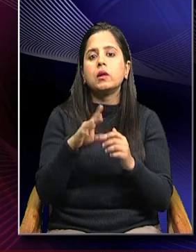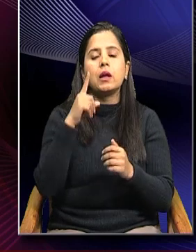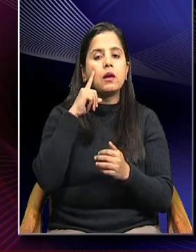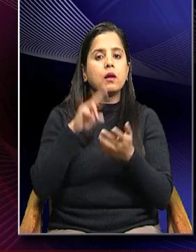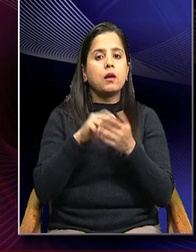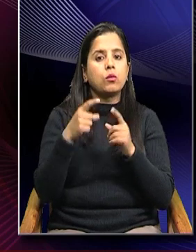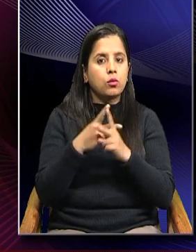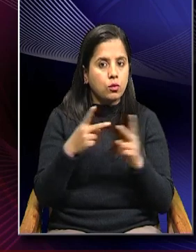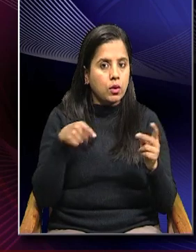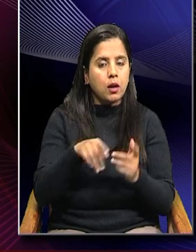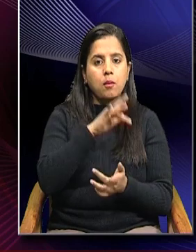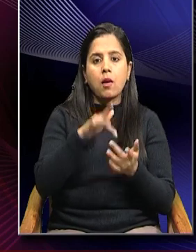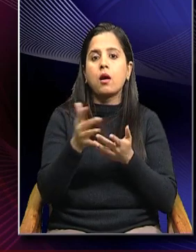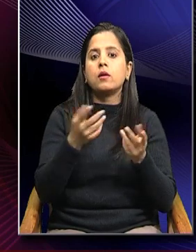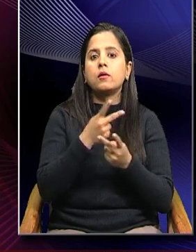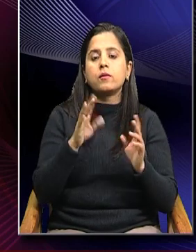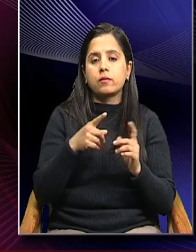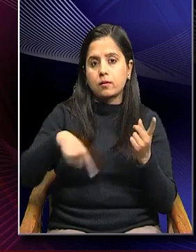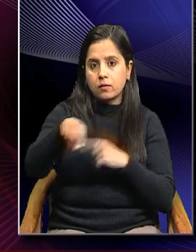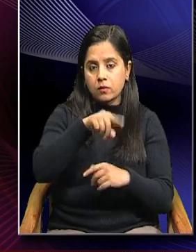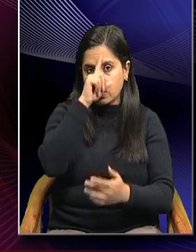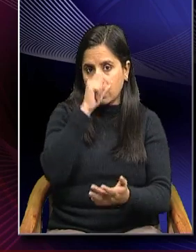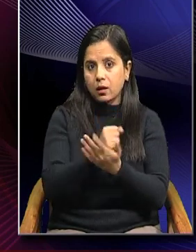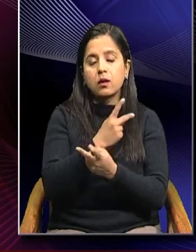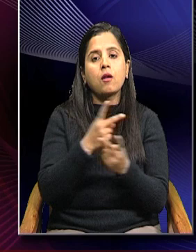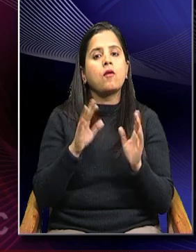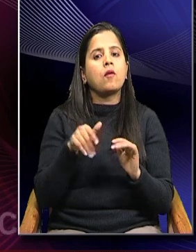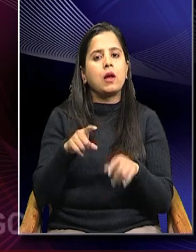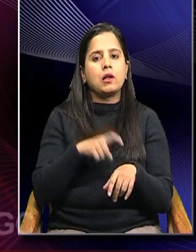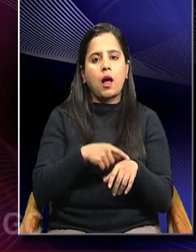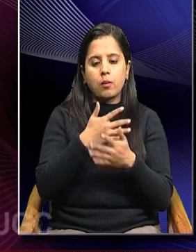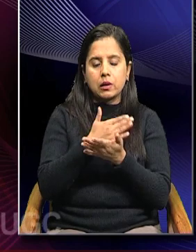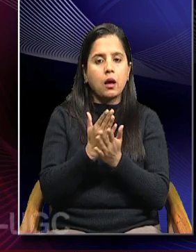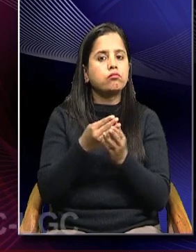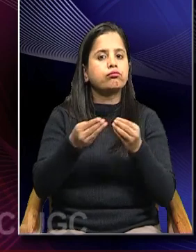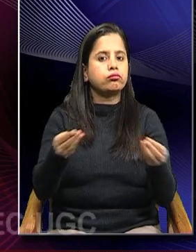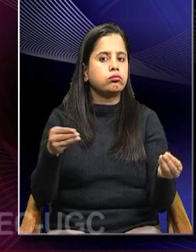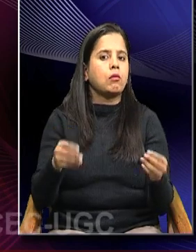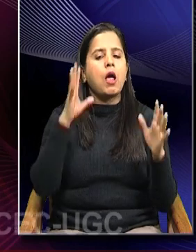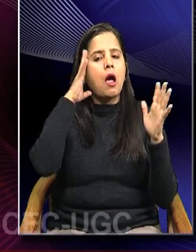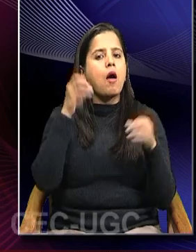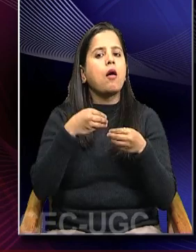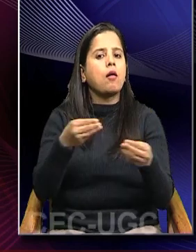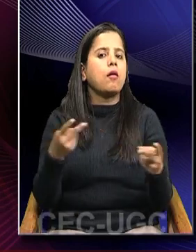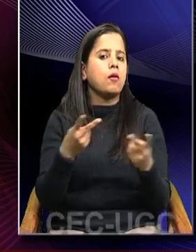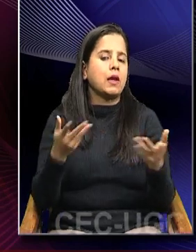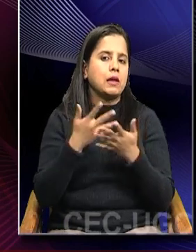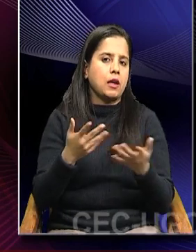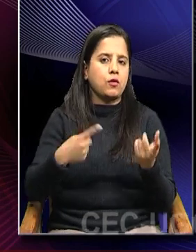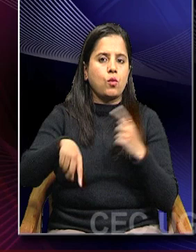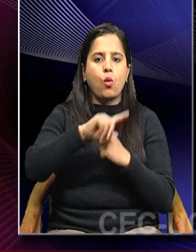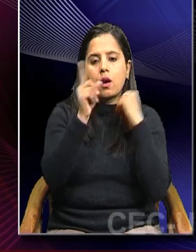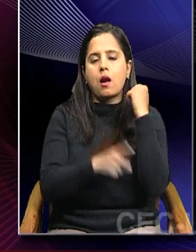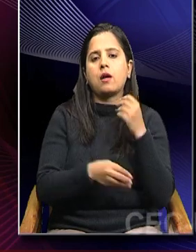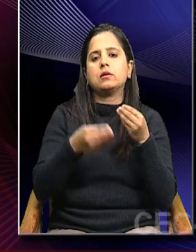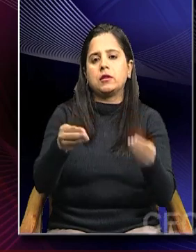and marketing intermediaries are going to decide the timely distribution, convenient distribution of the products to end